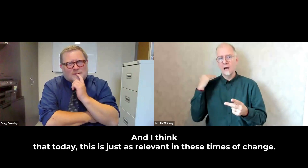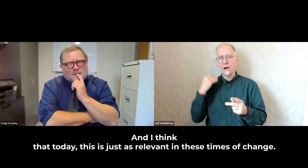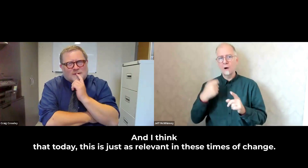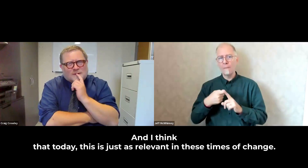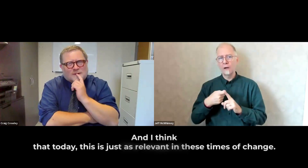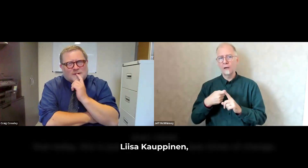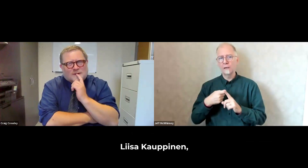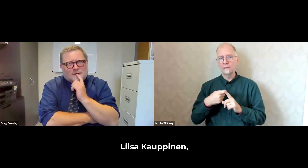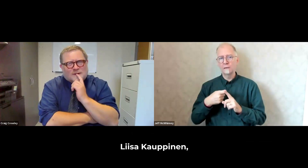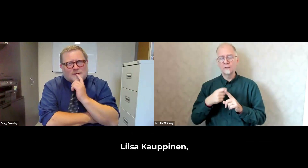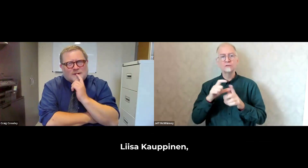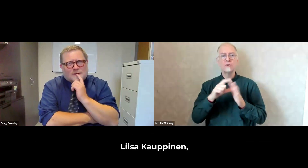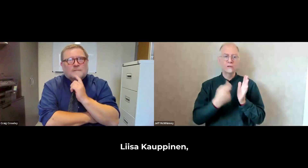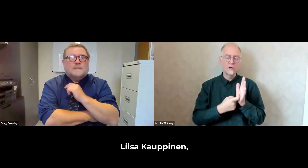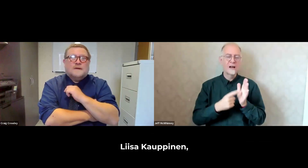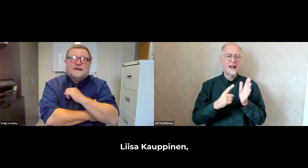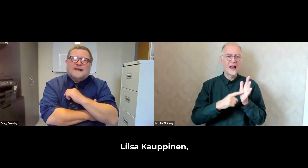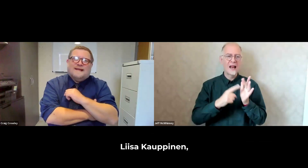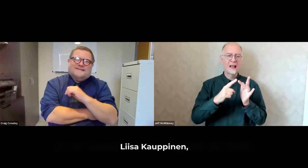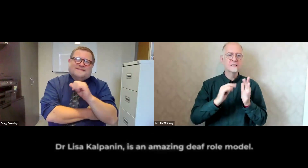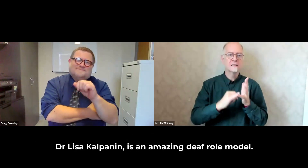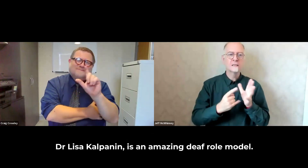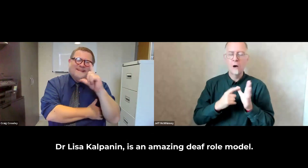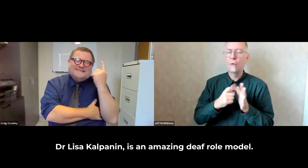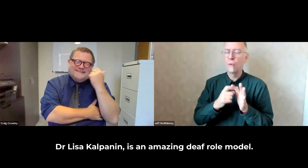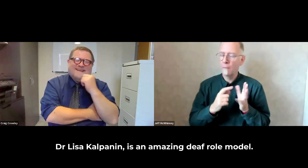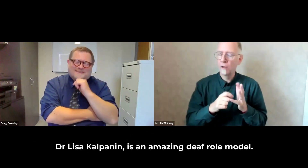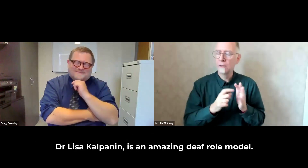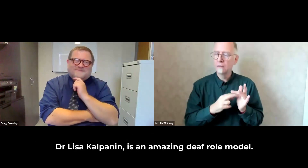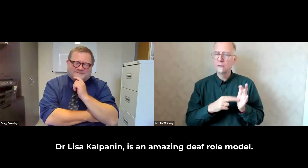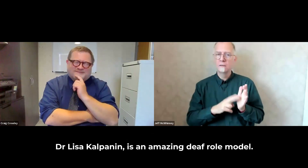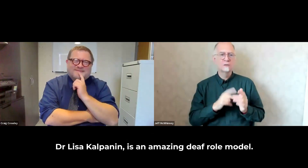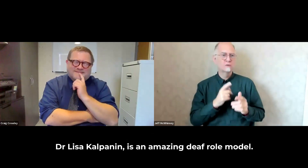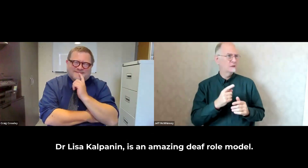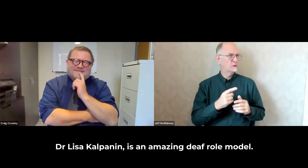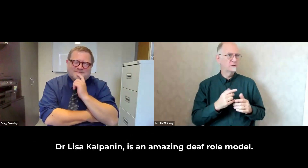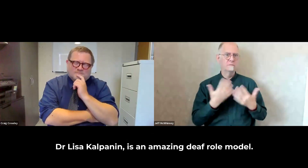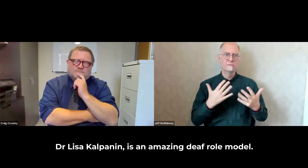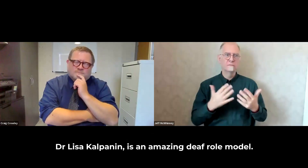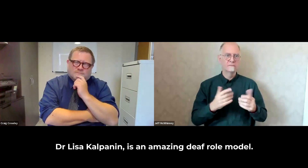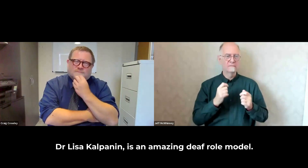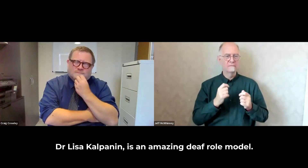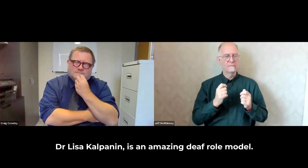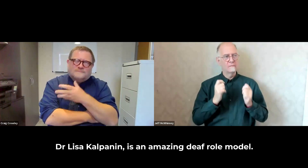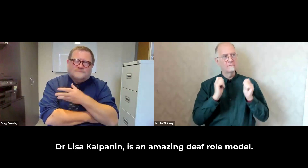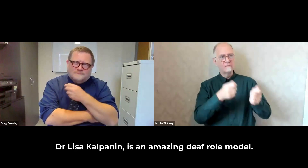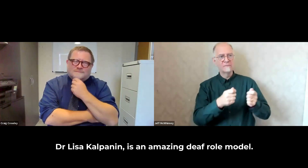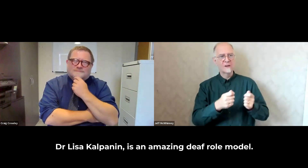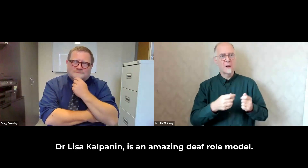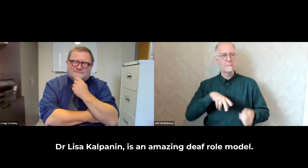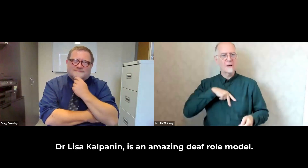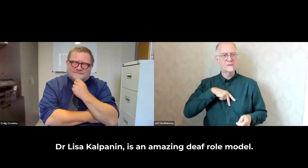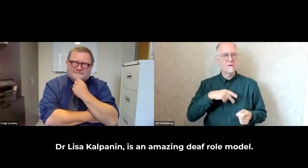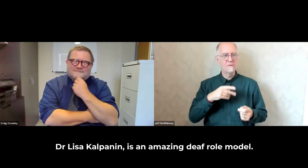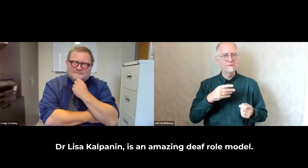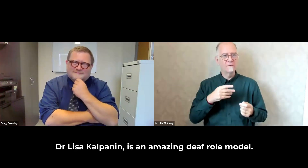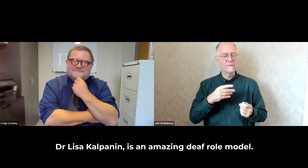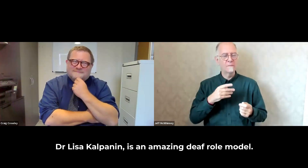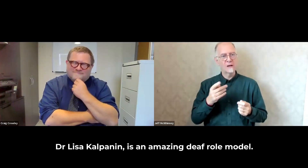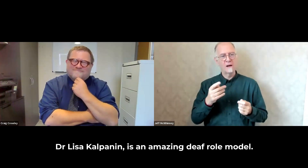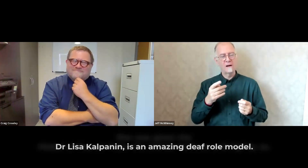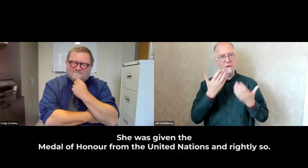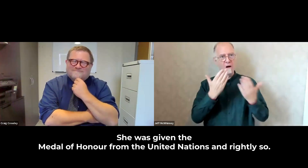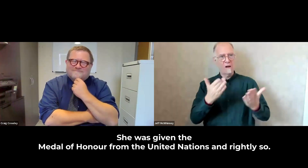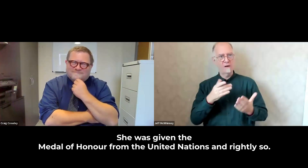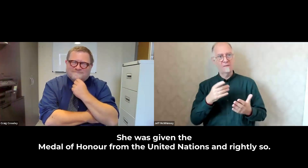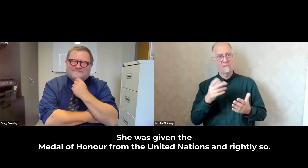change. Lisa Kalpinen, or Dr. Lisa Kalpinen, is an amazing deaf role